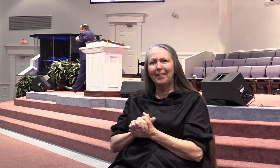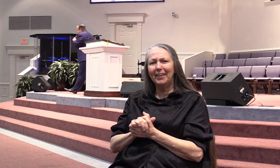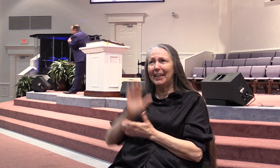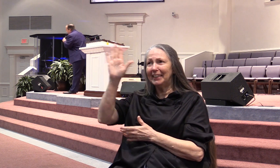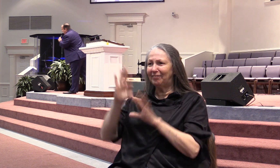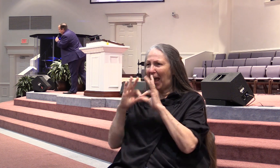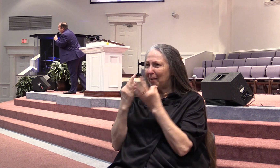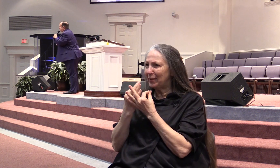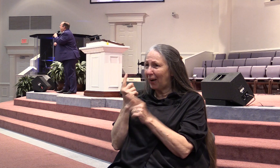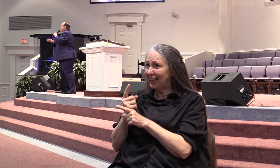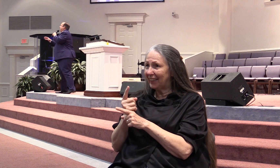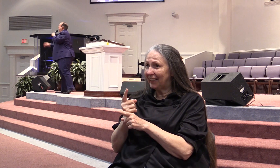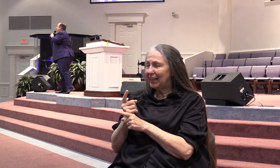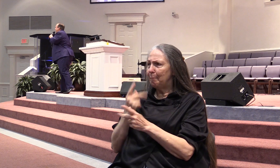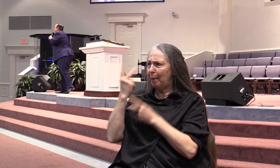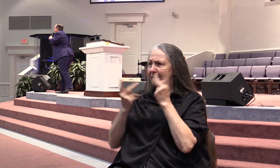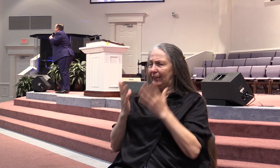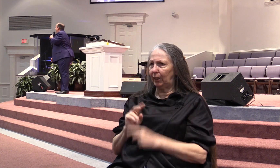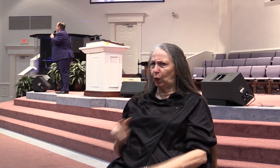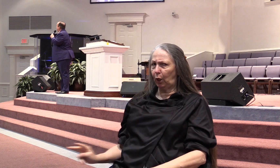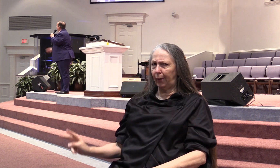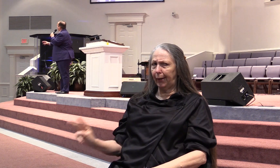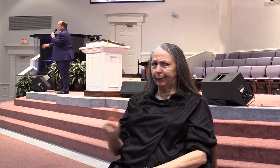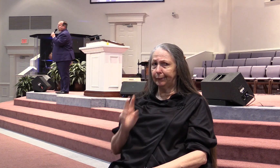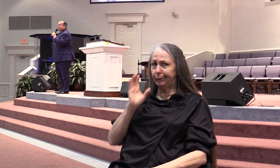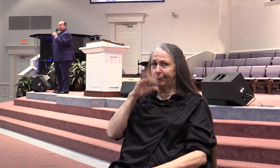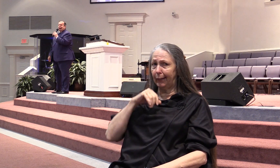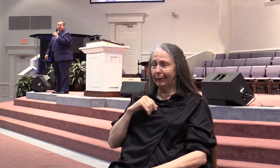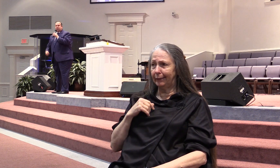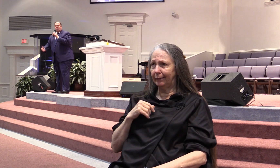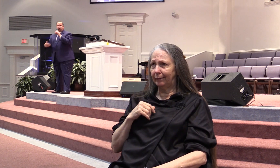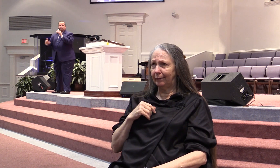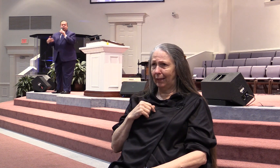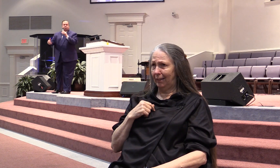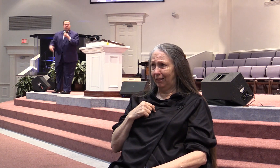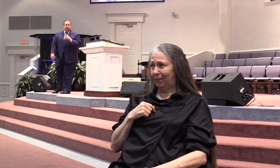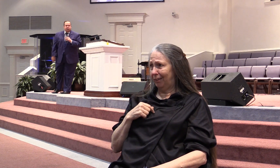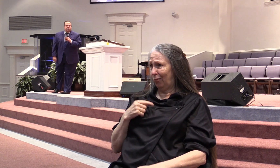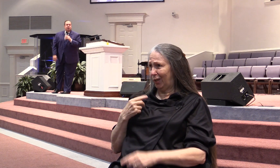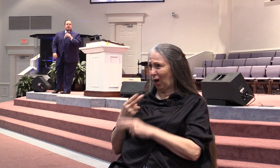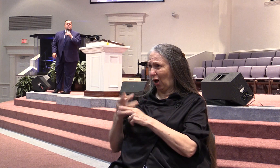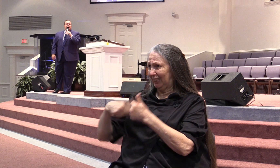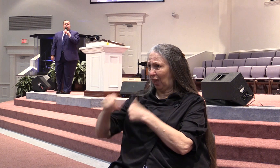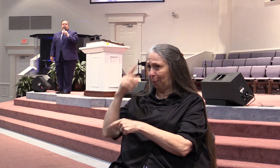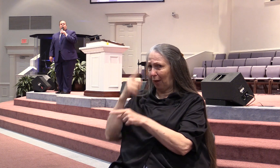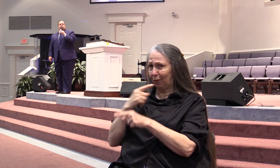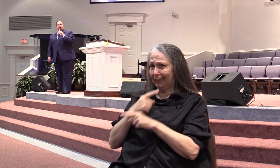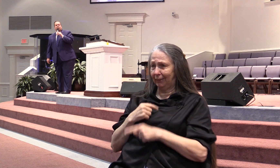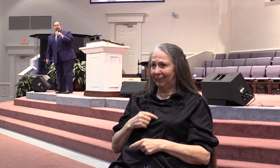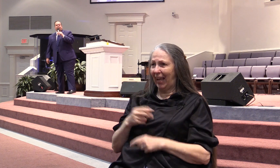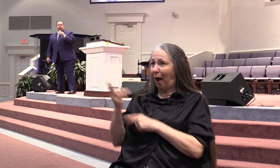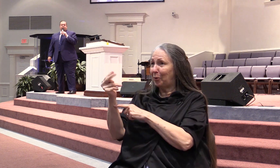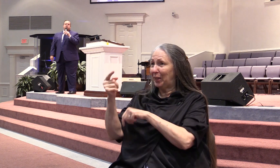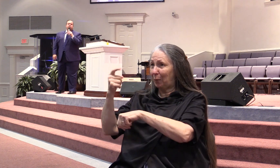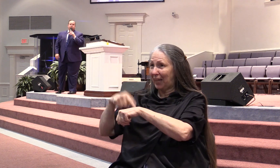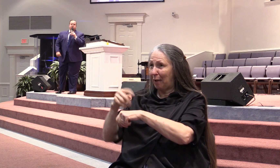I kind of figure that guests might find it a little strange occasionally when they first hear this idea of us calling each other brother and sister. I was in a hotel one